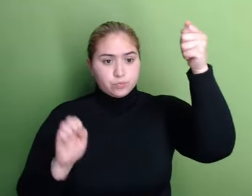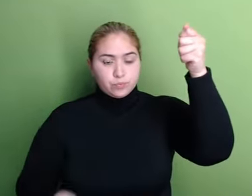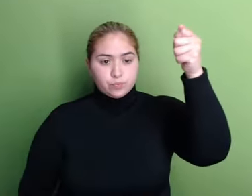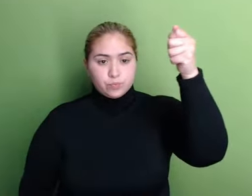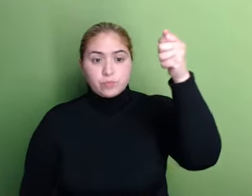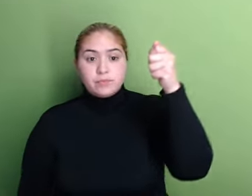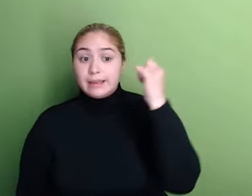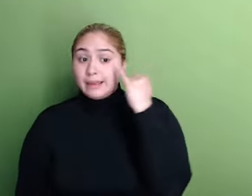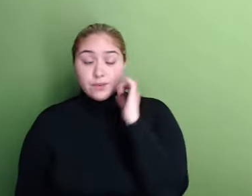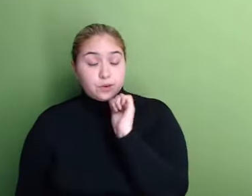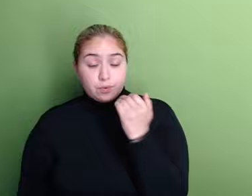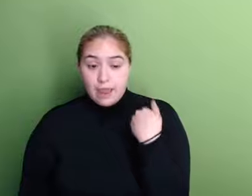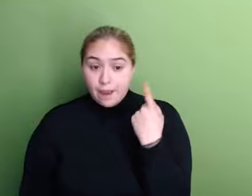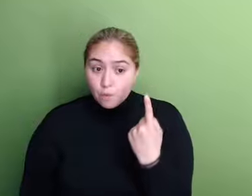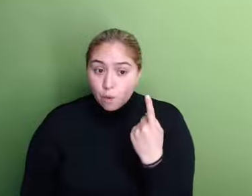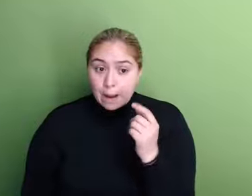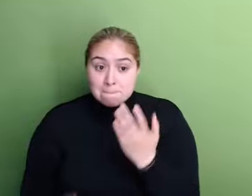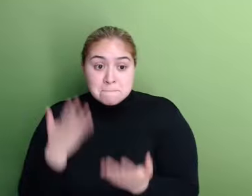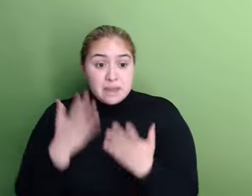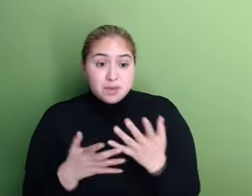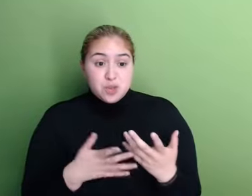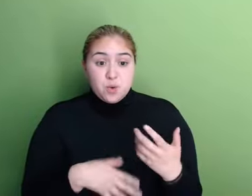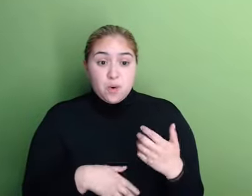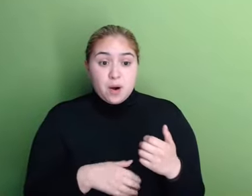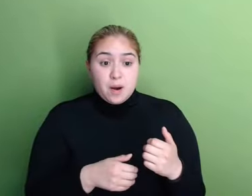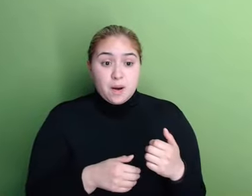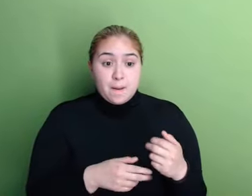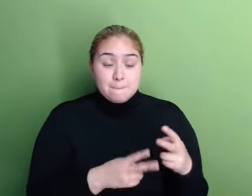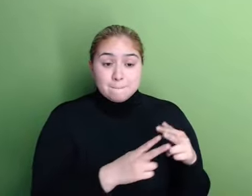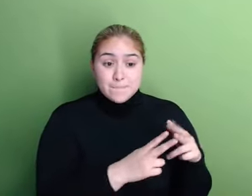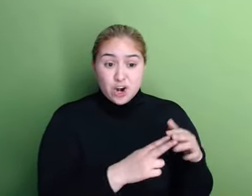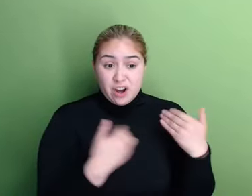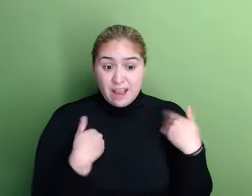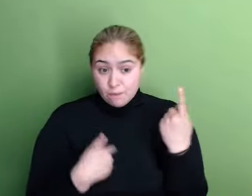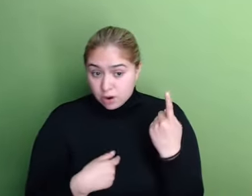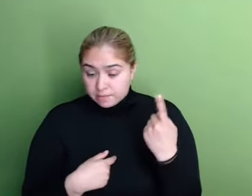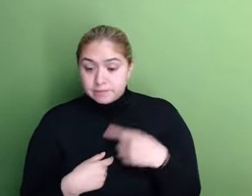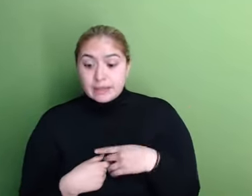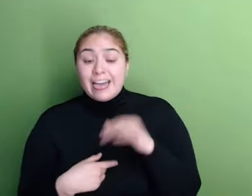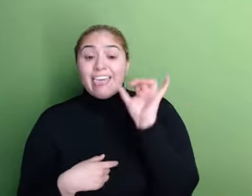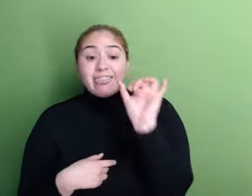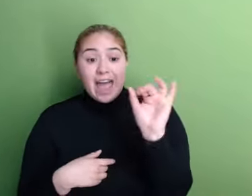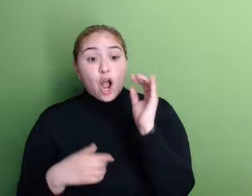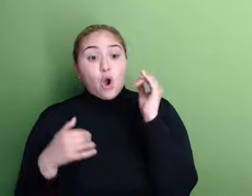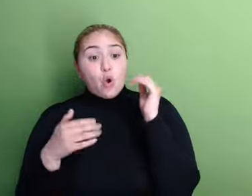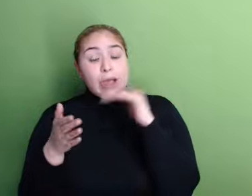If you don't have one, if your partner has one, that's okay. Just one of you hold up the endoderm. Now this is going to go in the middle. How do you think we're going to get